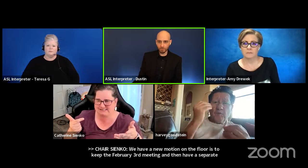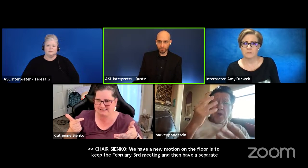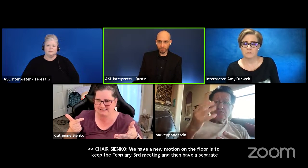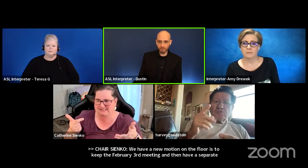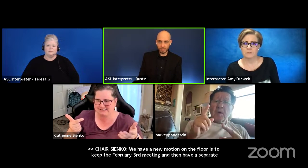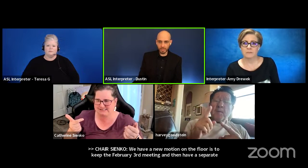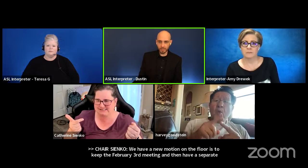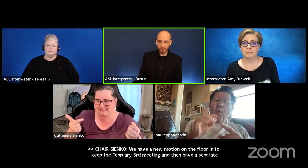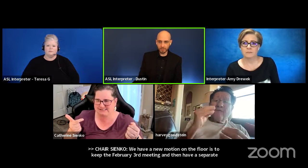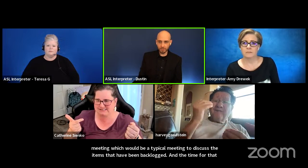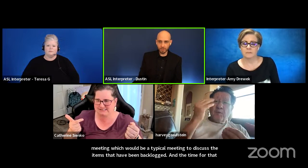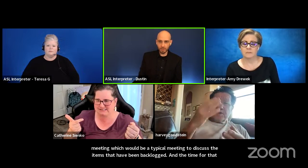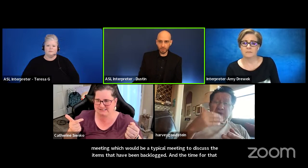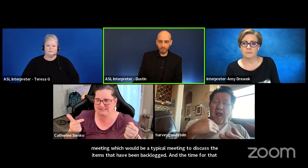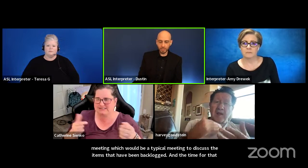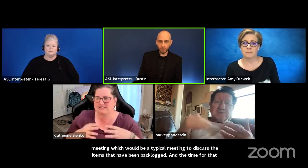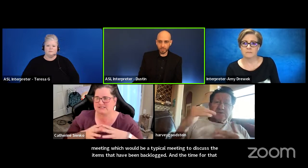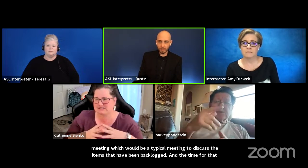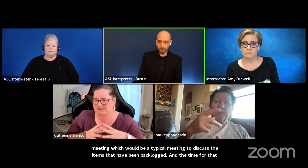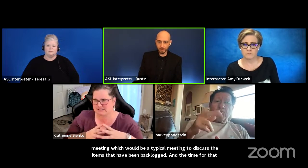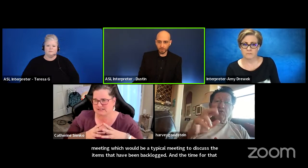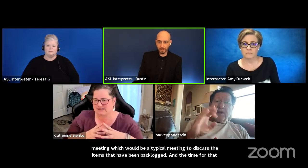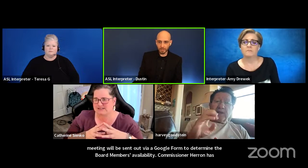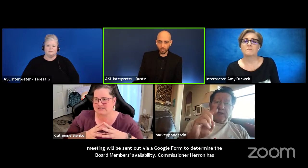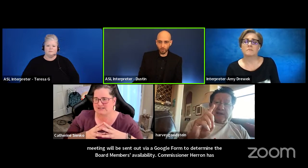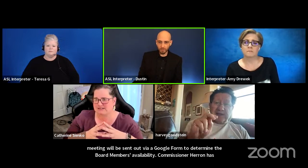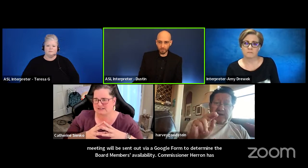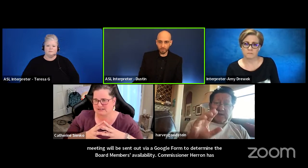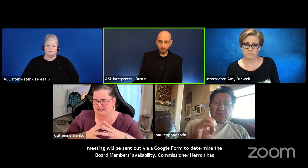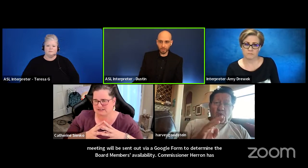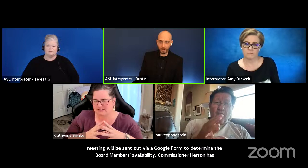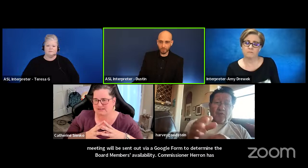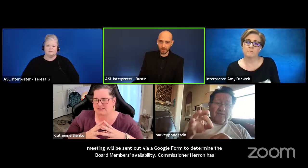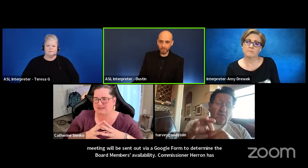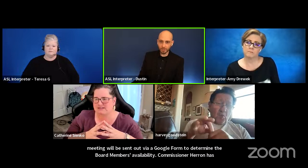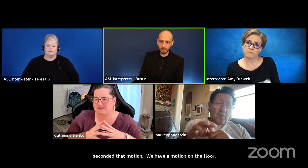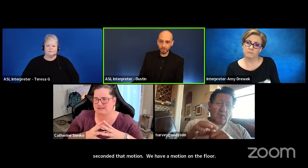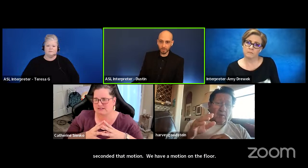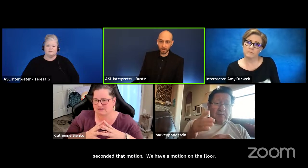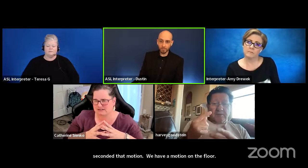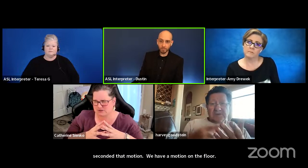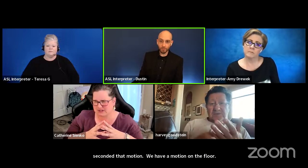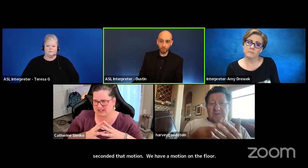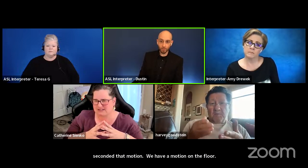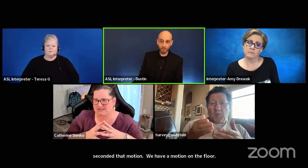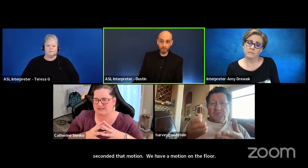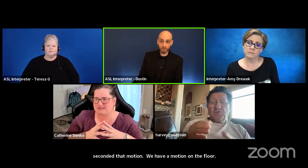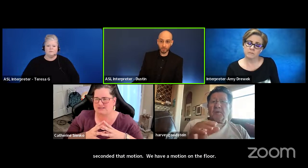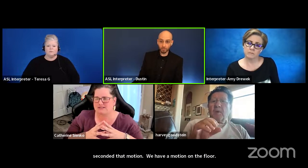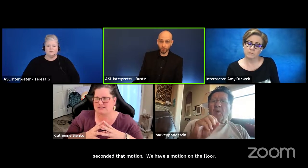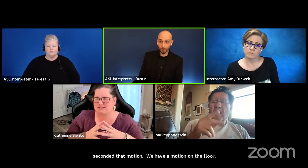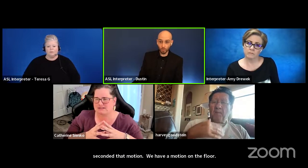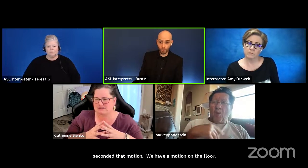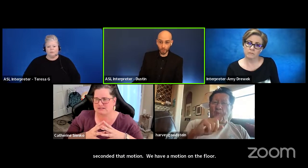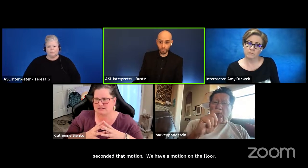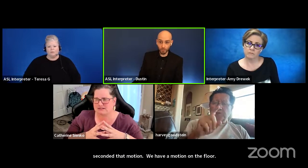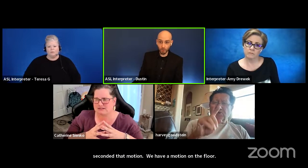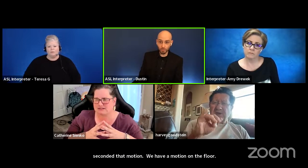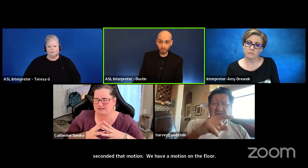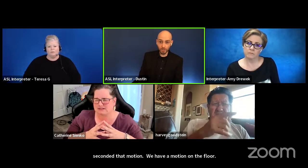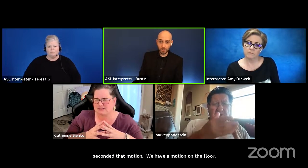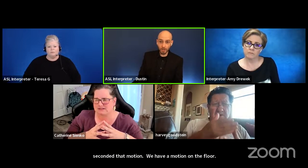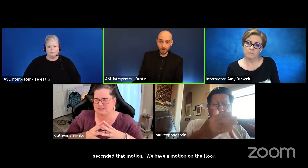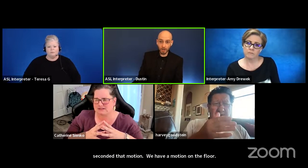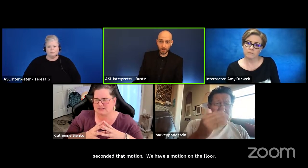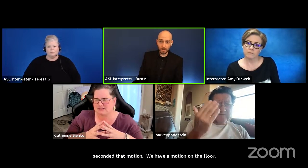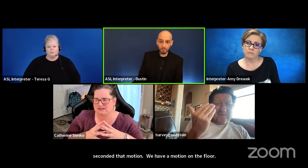consider those dates? Just wanted to get a point of clarification before we move forward with the